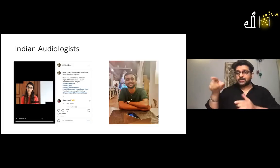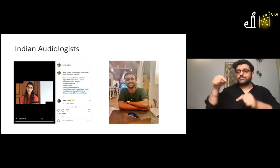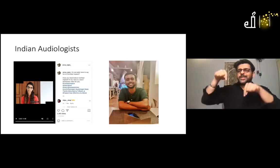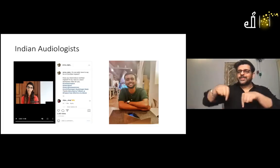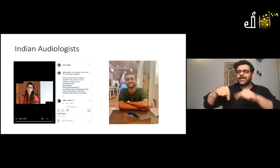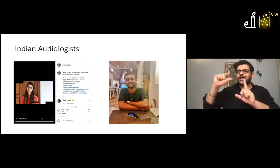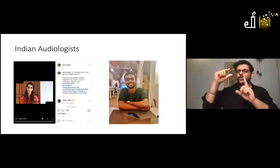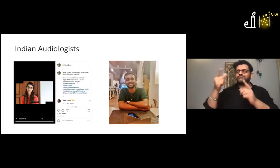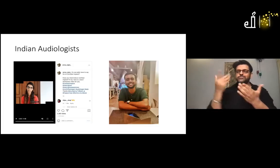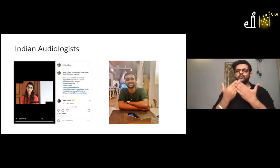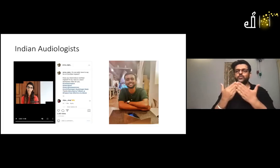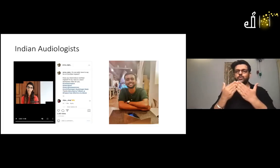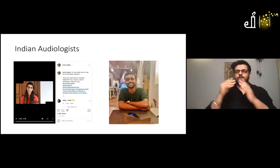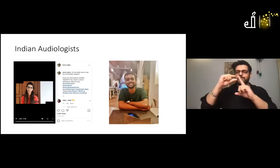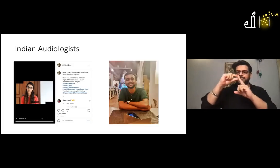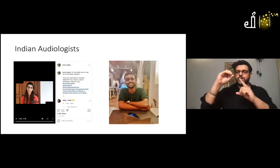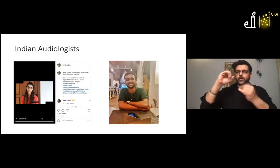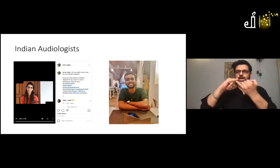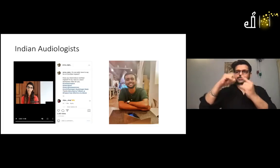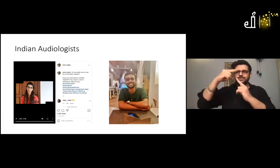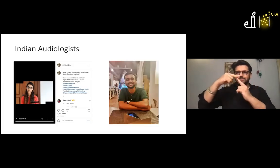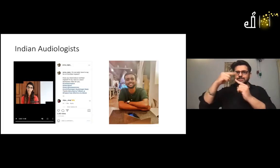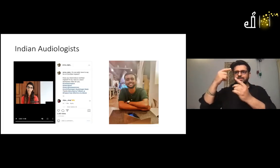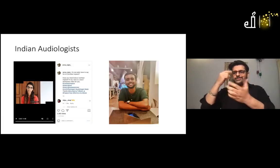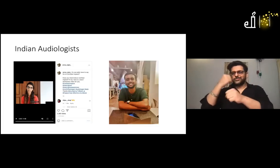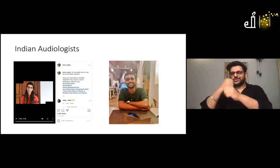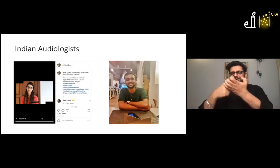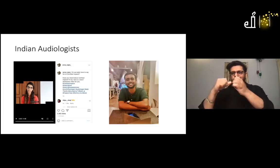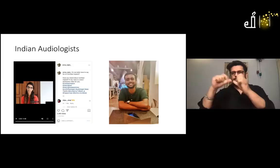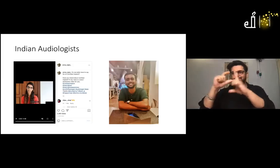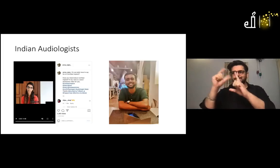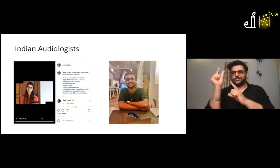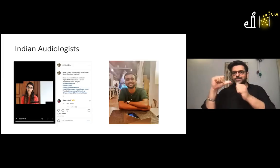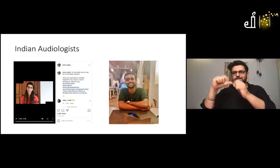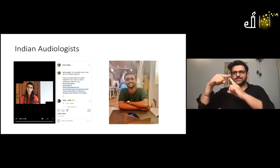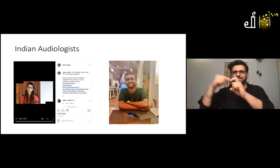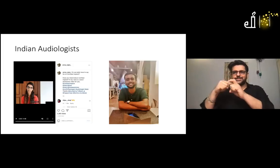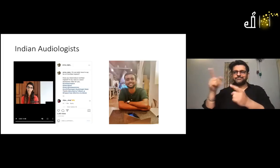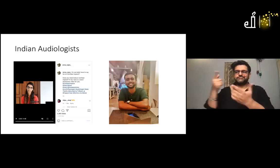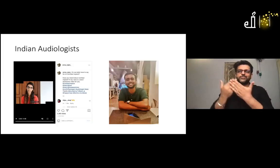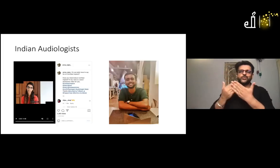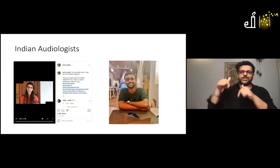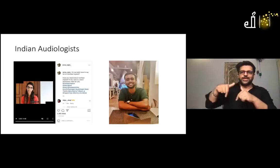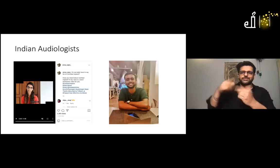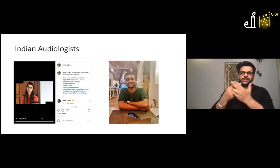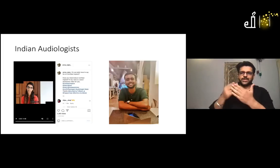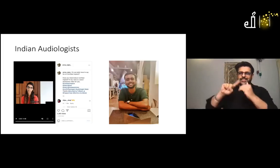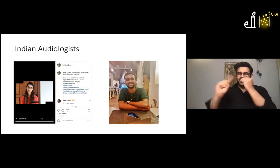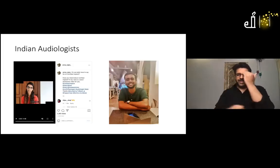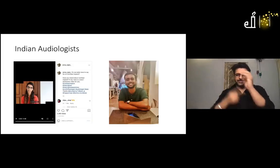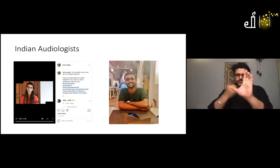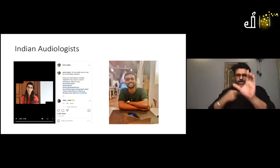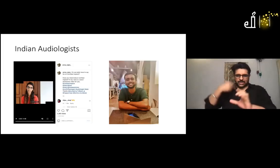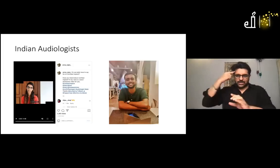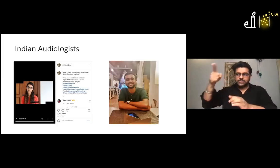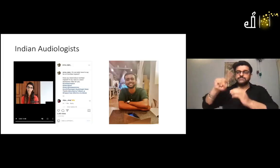is Dr. Amar. He's still a student. He's a postgrad. Amar is a postgrad student